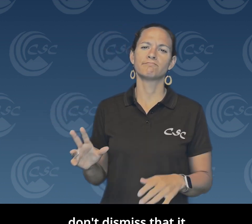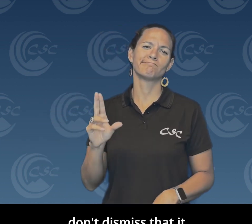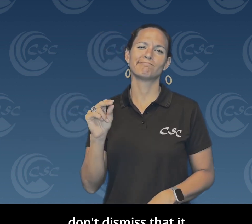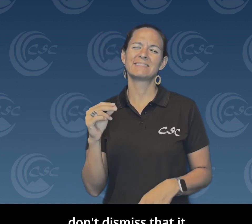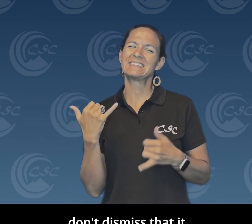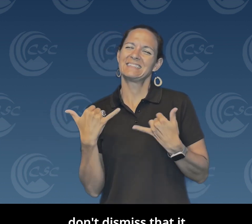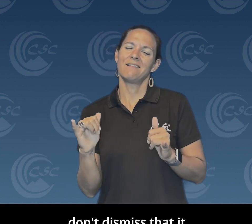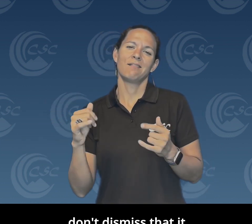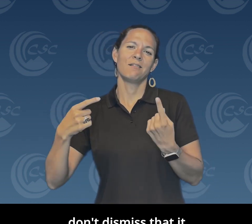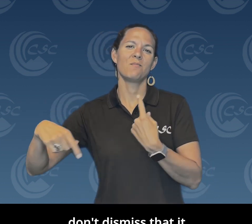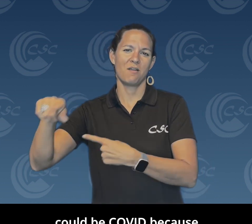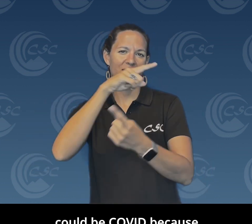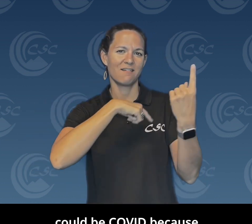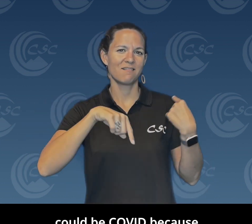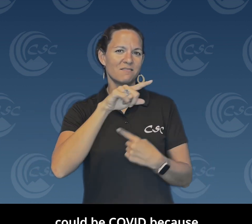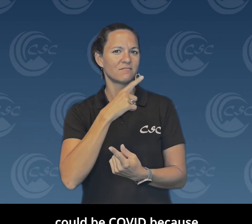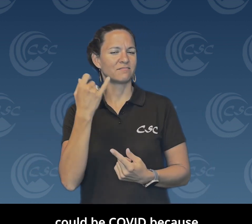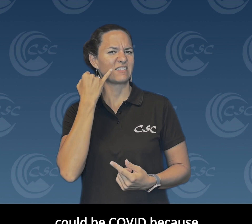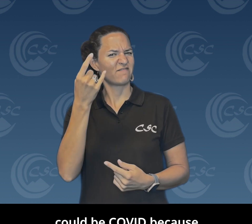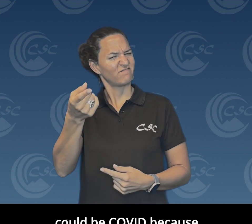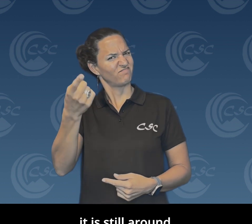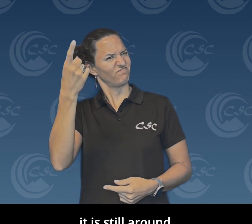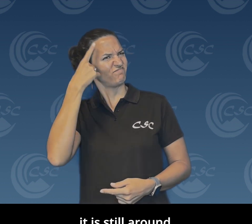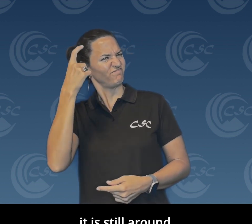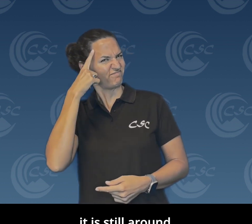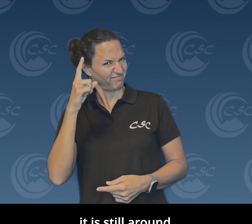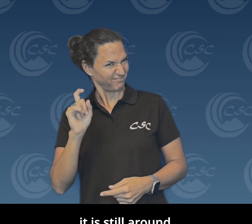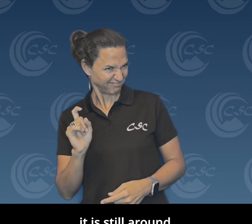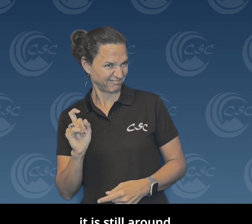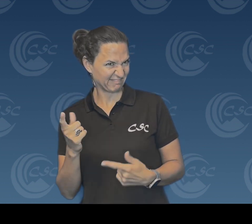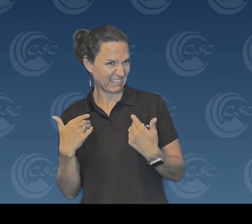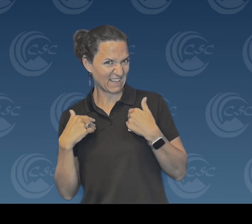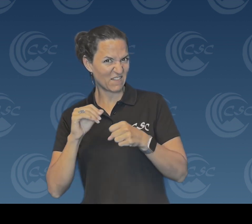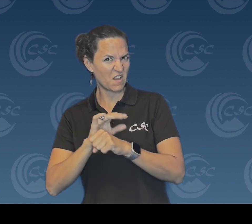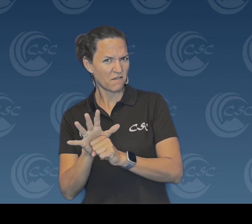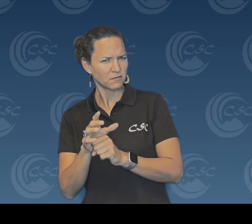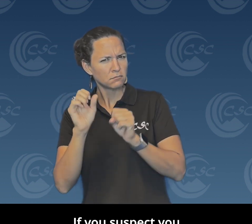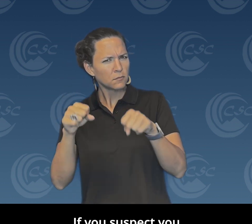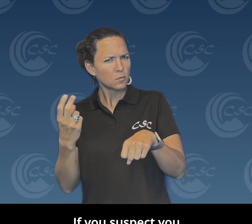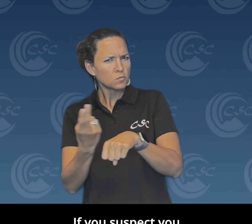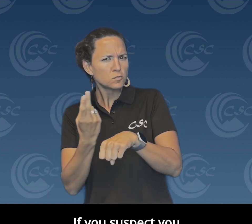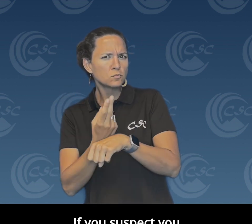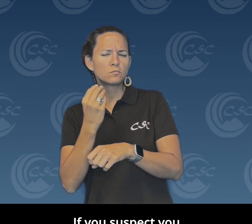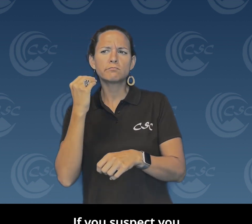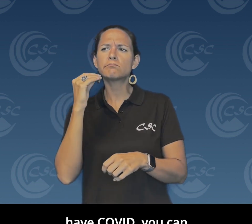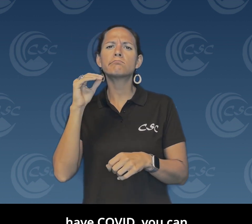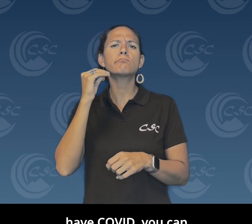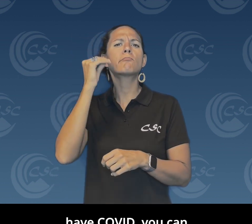don't dismiss that it could be COVID because it is still around. If you suspect you have COVID,